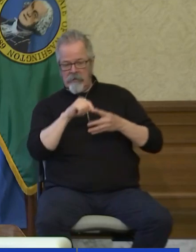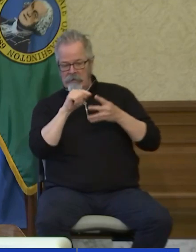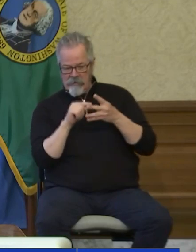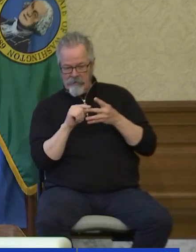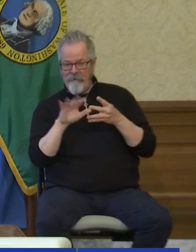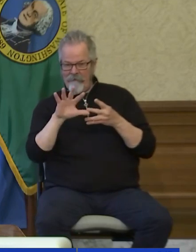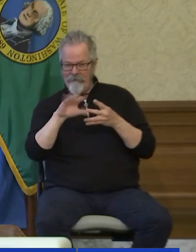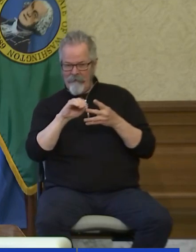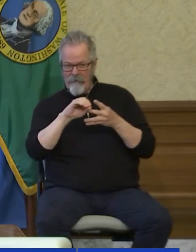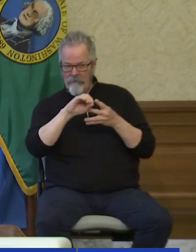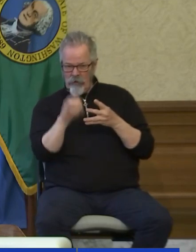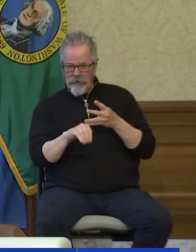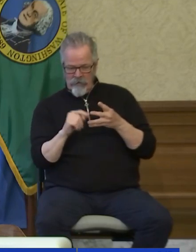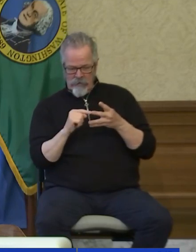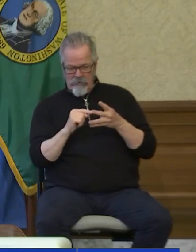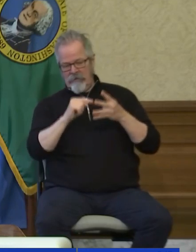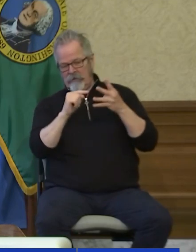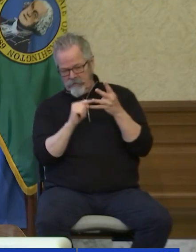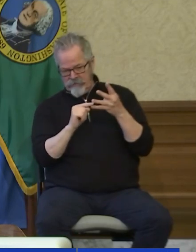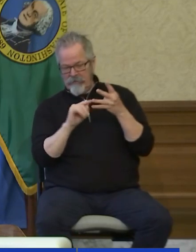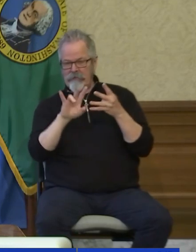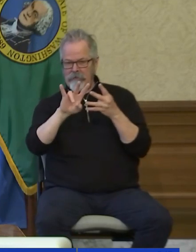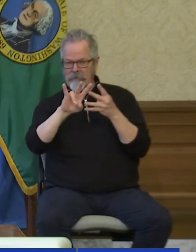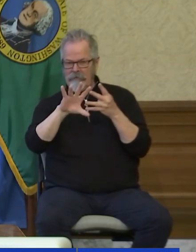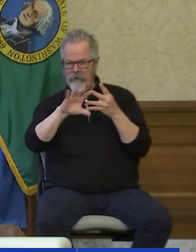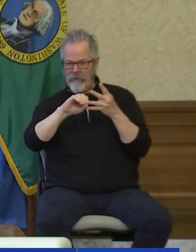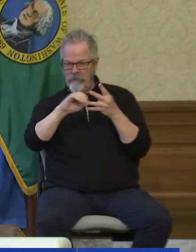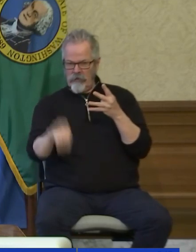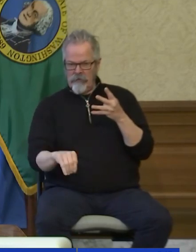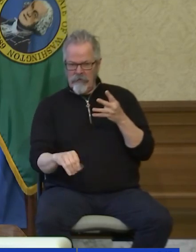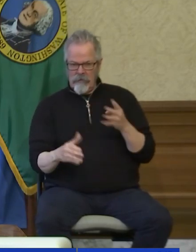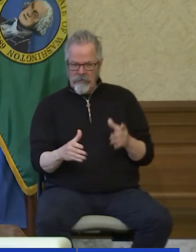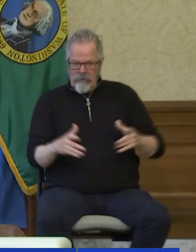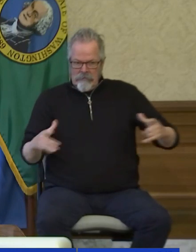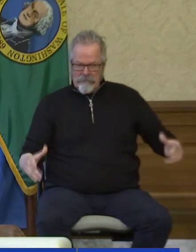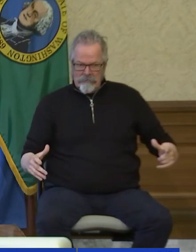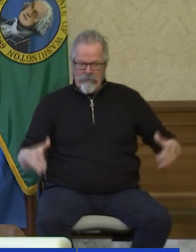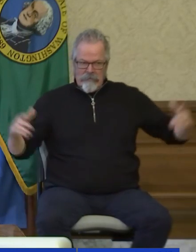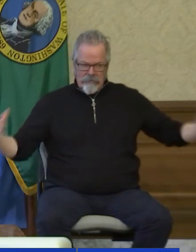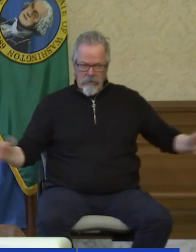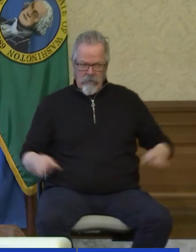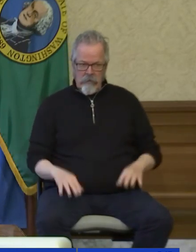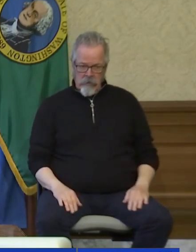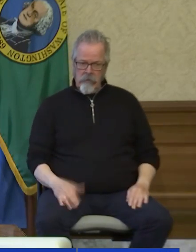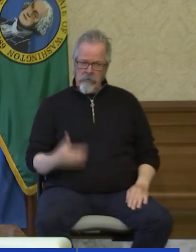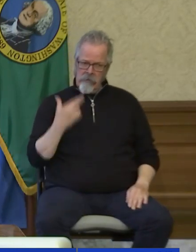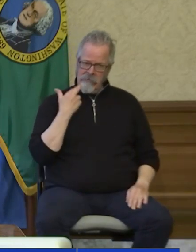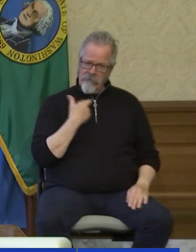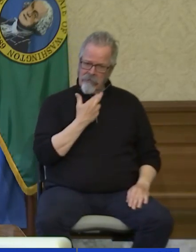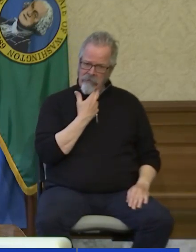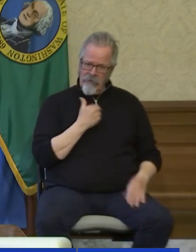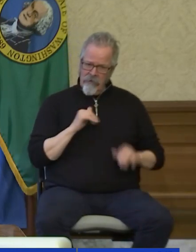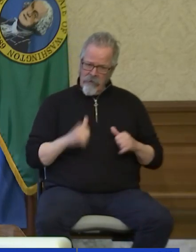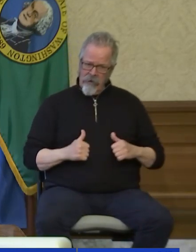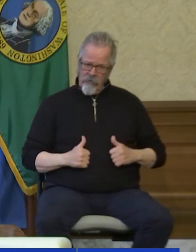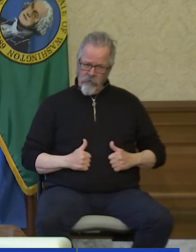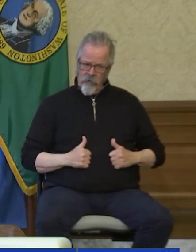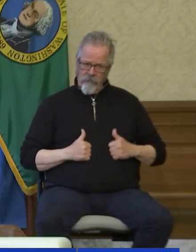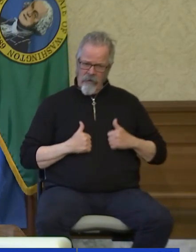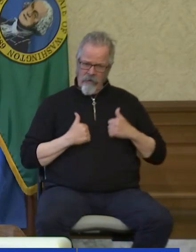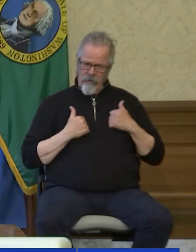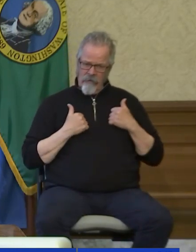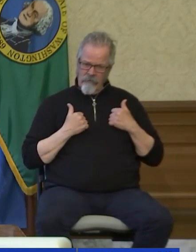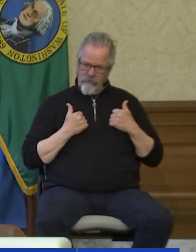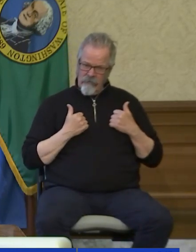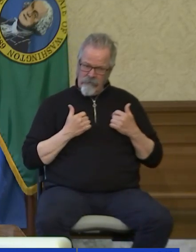they used to. Also curious, based on what you know today, what your confidence level is on schools, in-person school resuming in the